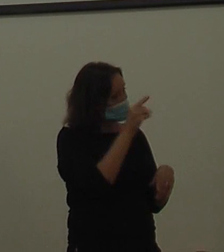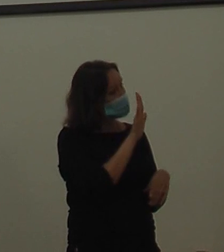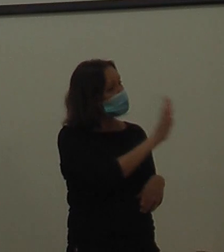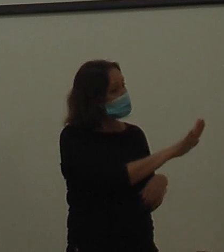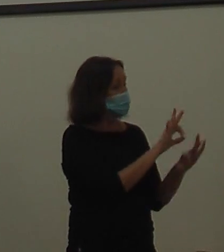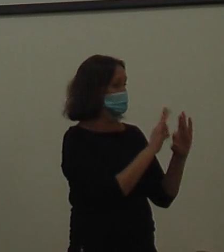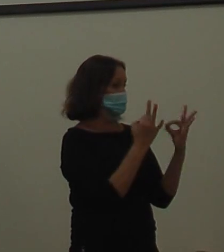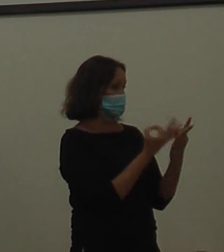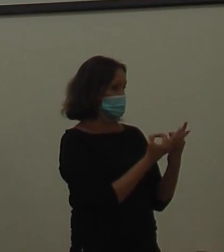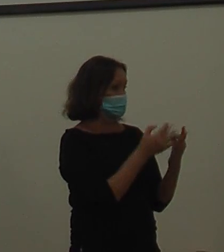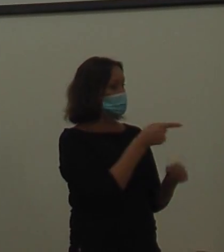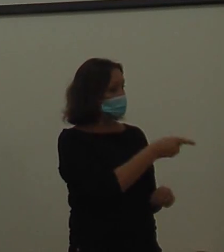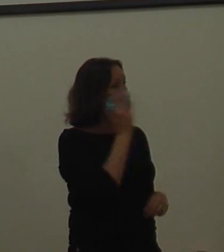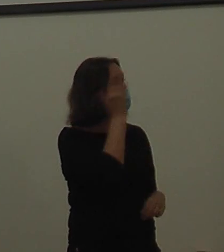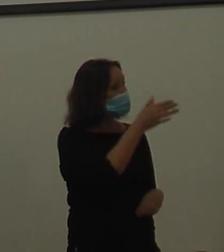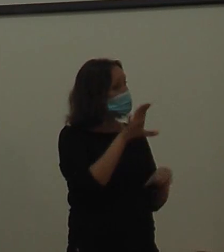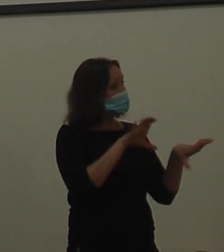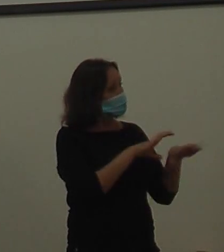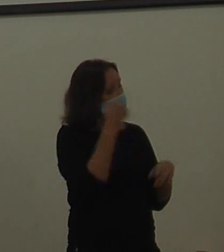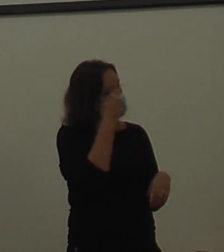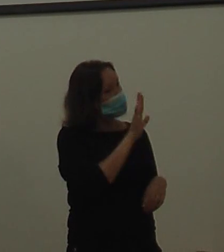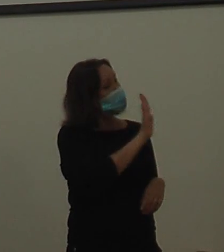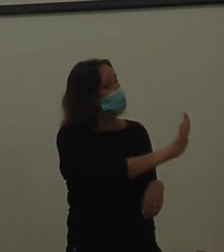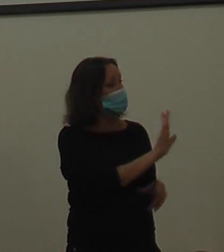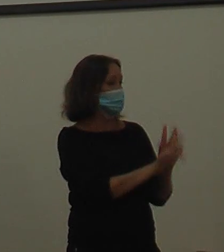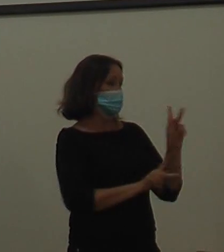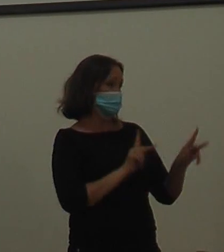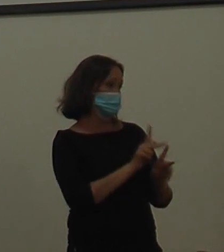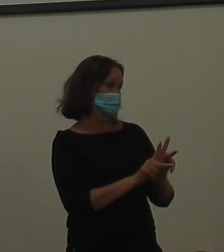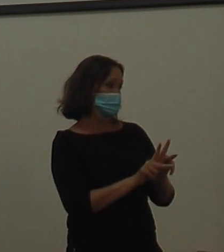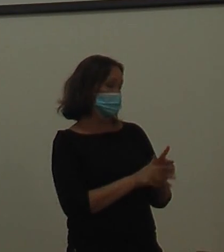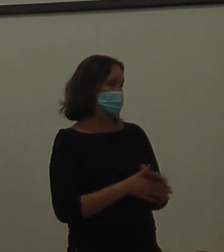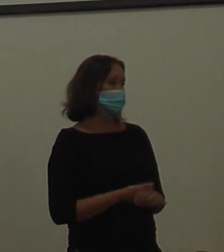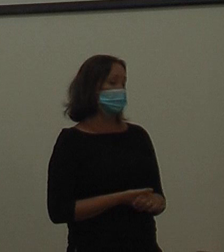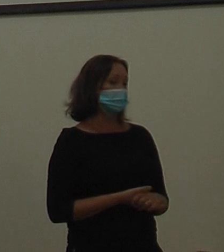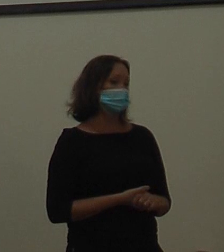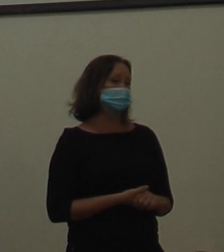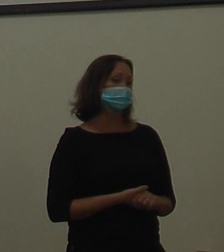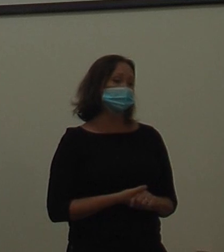You're going to do this for your people."